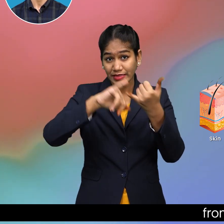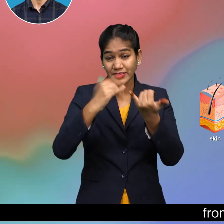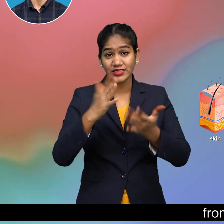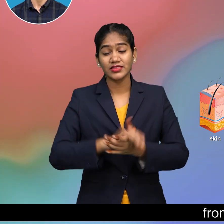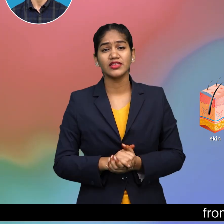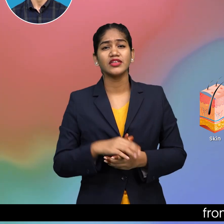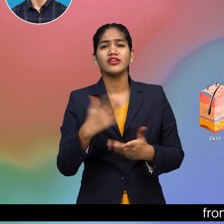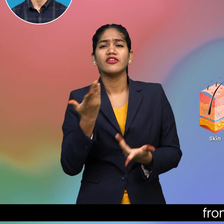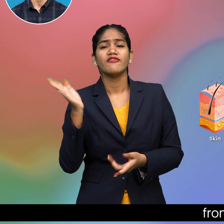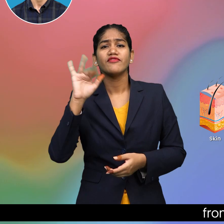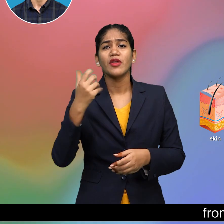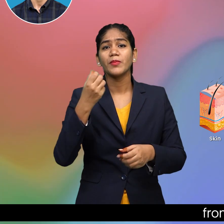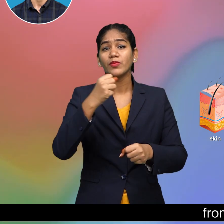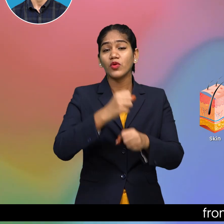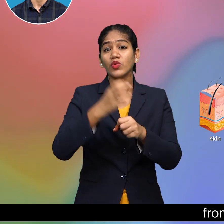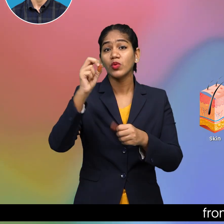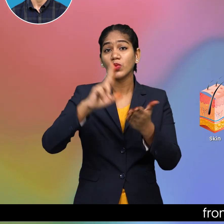from gonads.